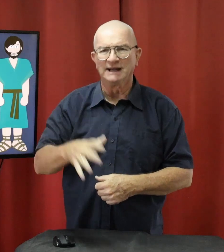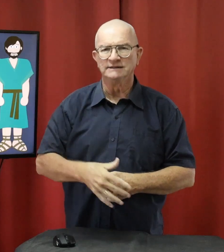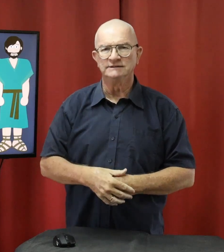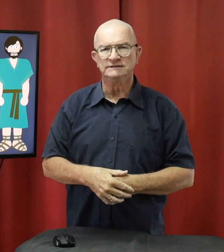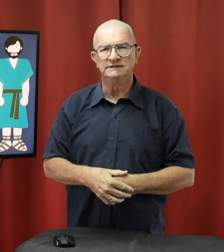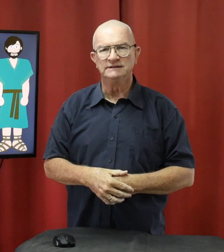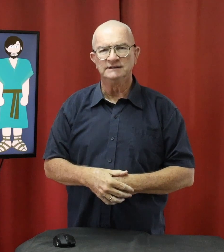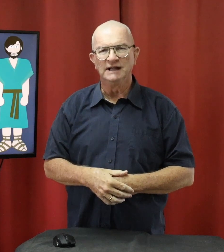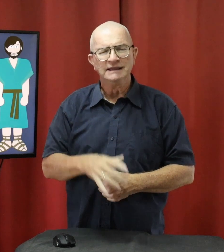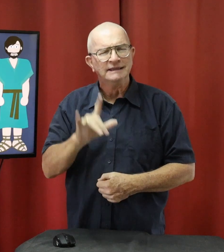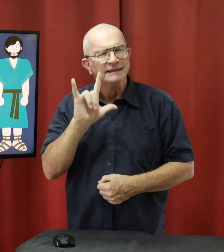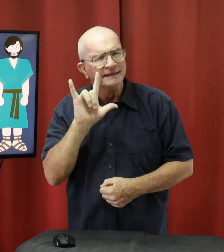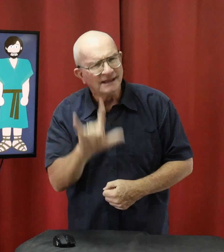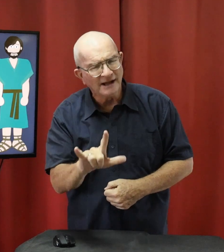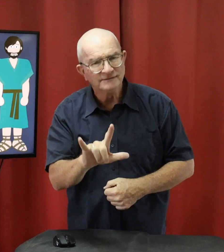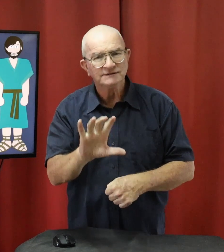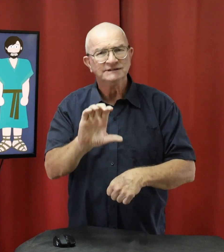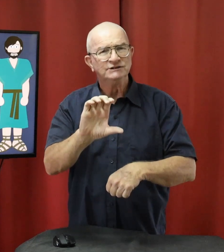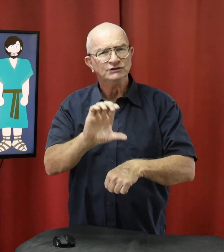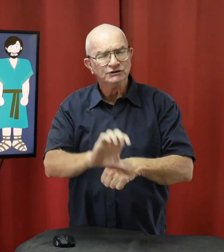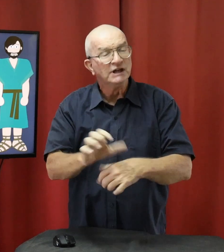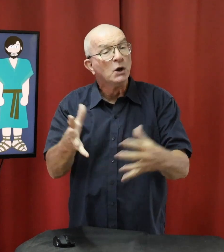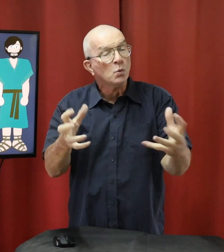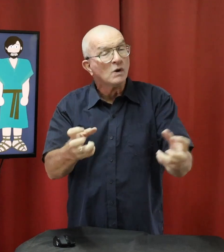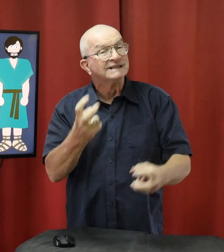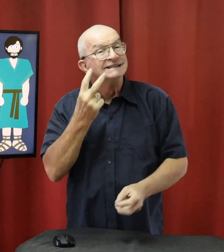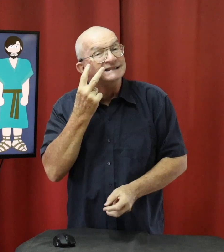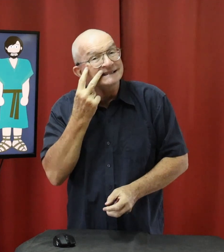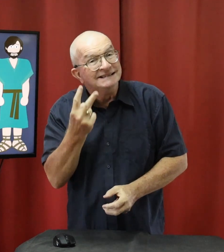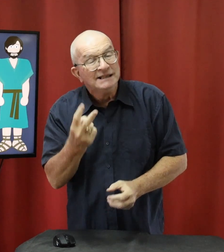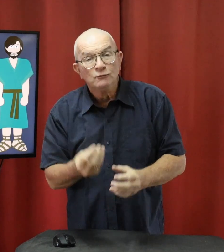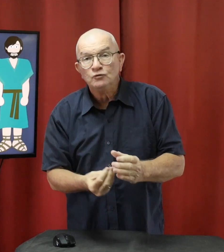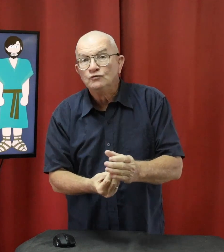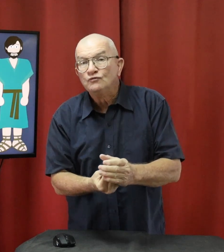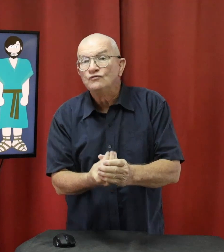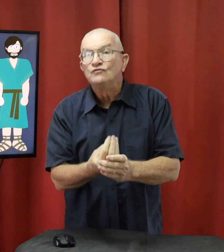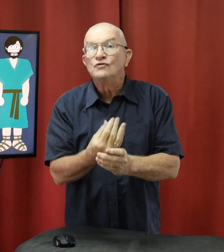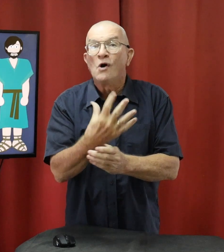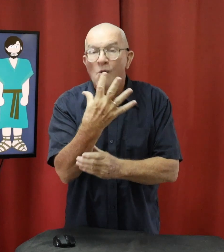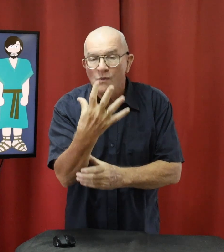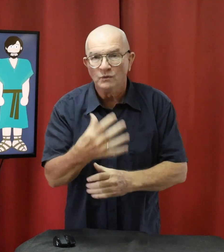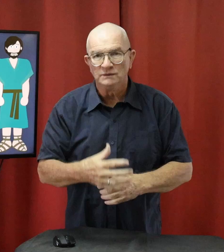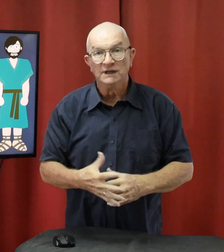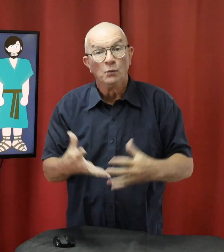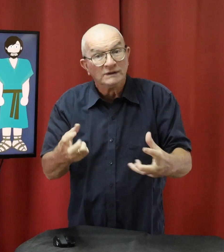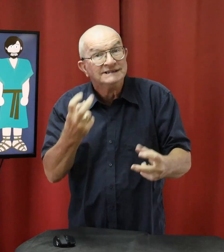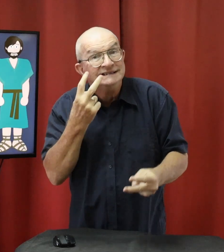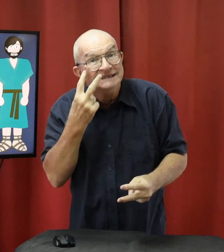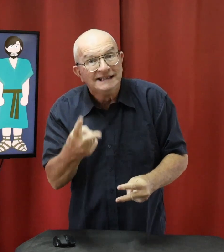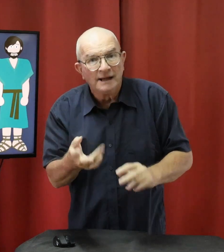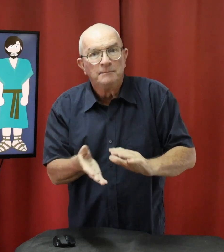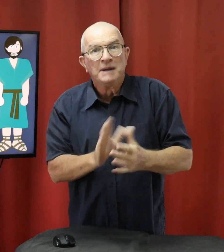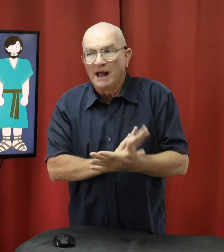Many pastors today, they love their church and they want to see them grow. They want to see them